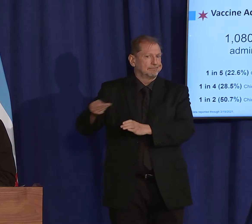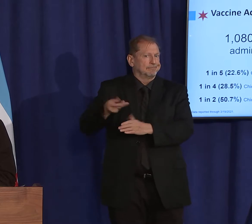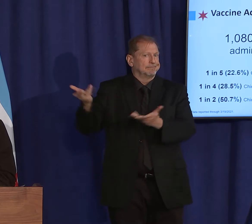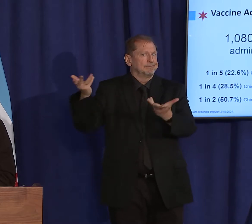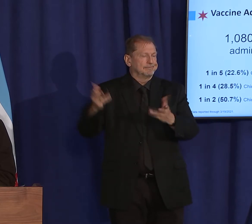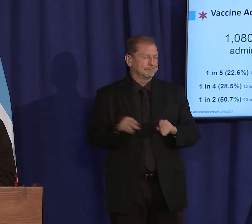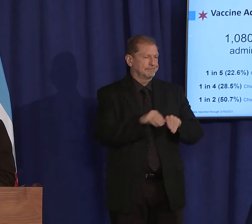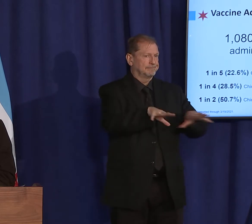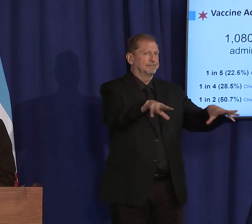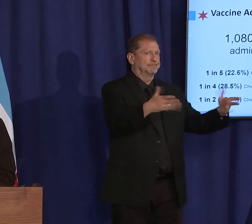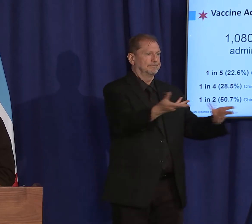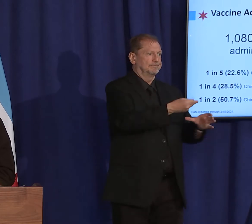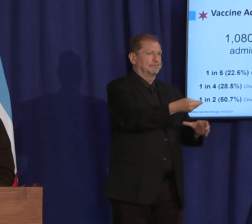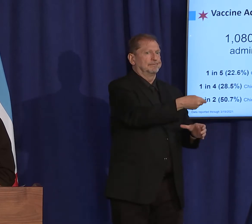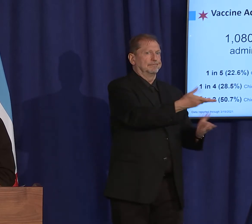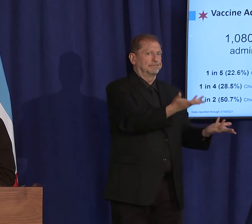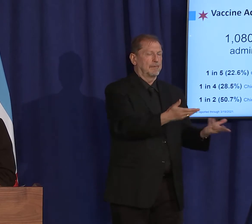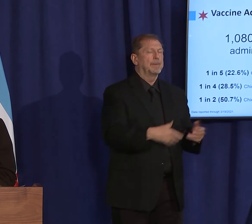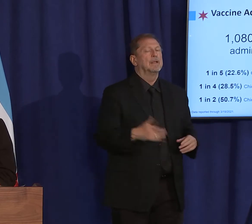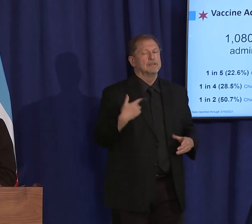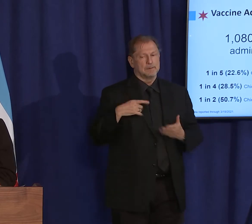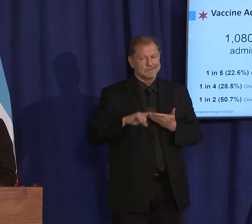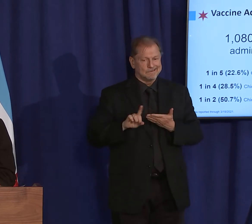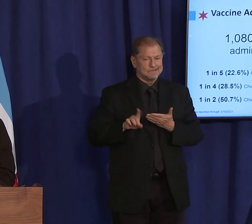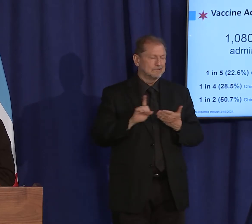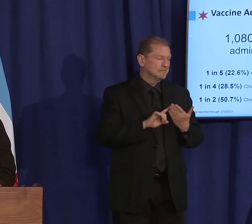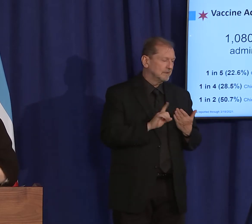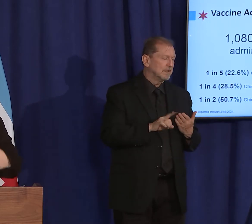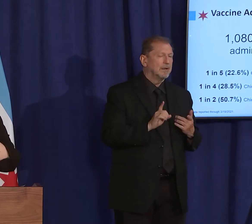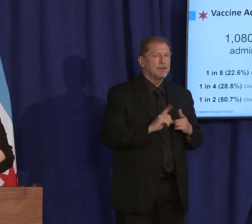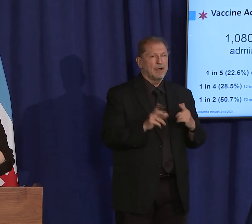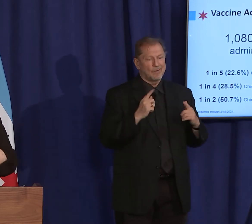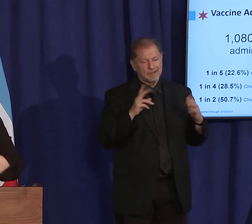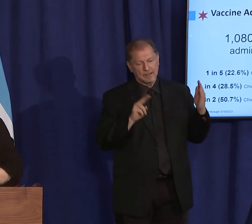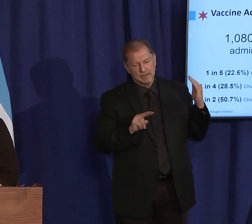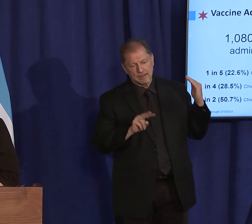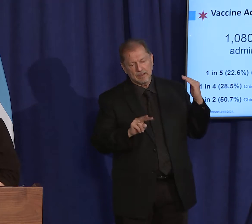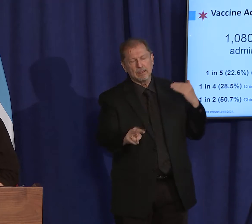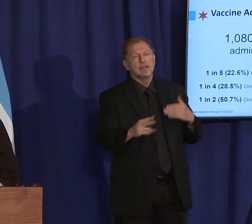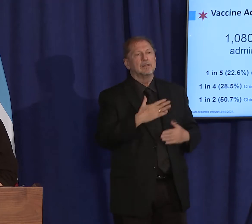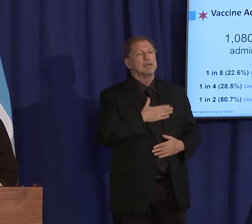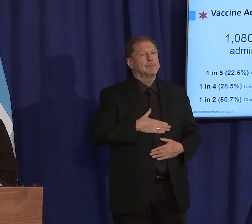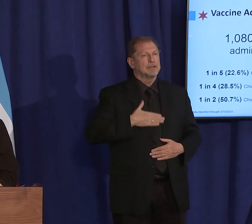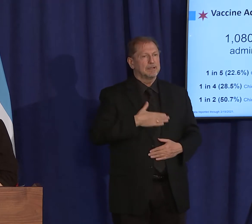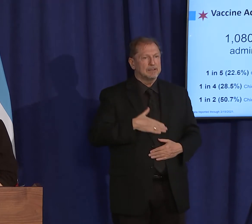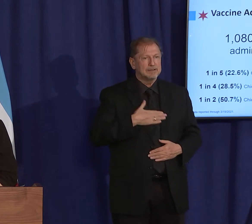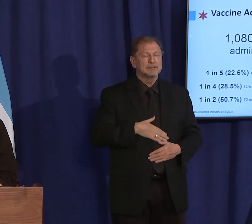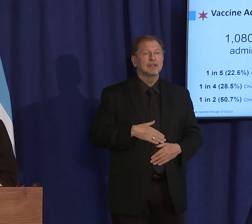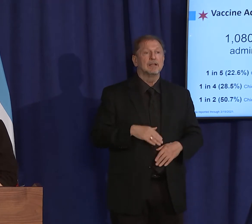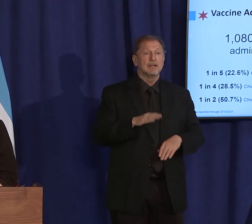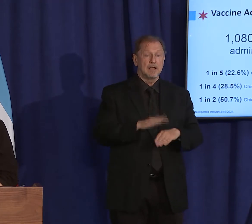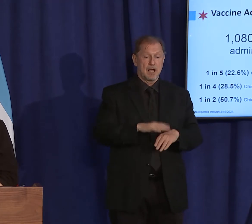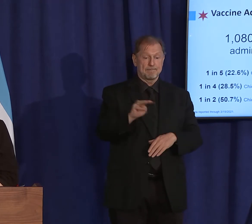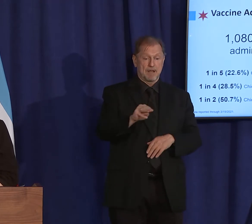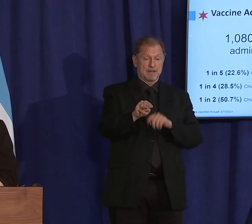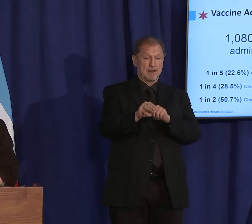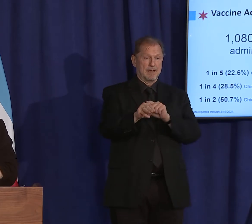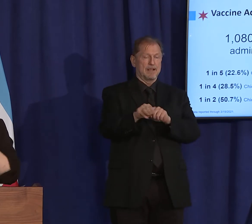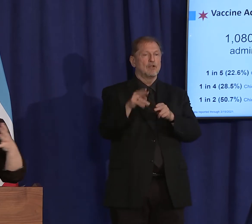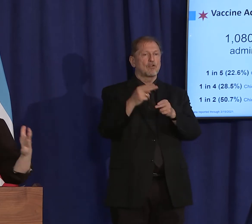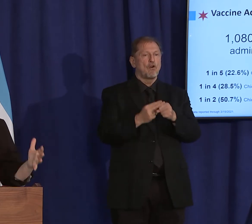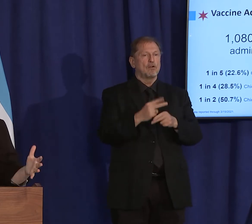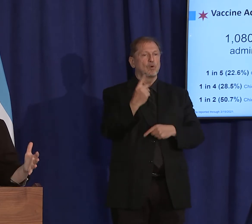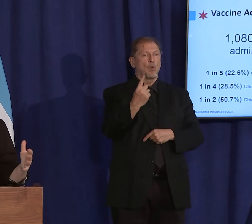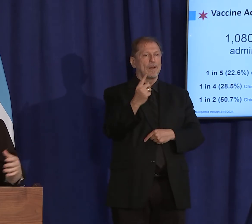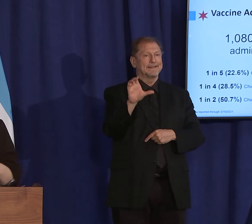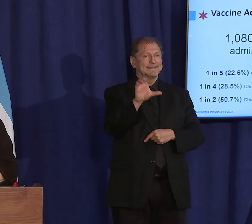doing the work that needs to be done. But please, as we're looking ahead here, 1C is when, on Monday, we're going to be opening up broadly to